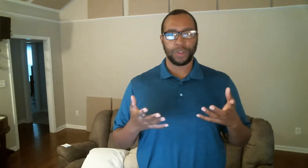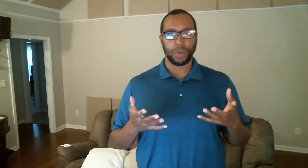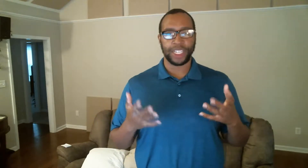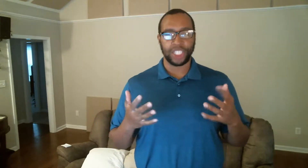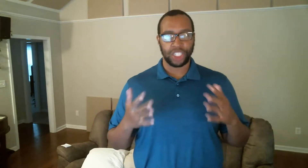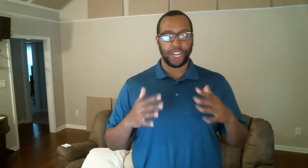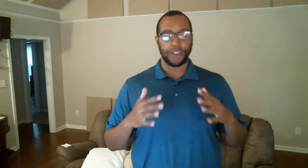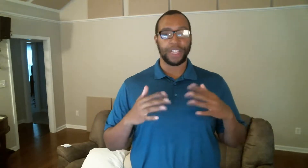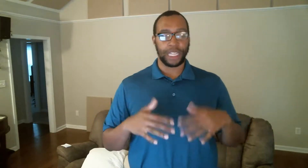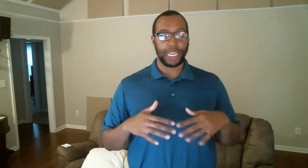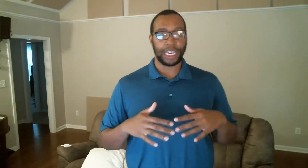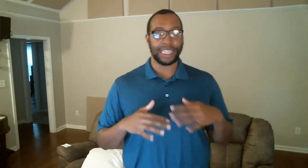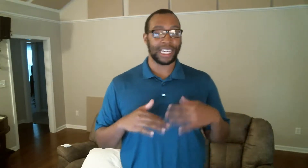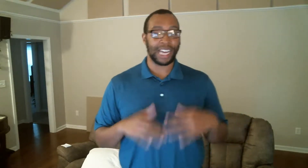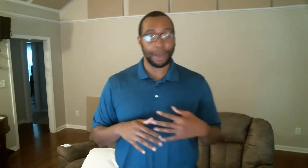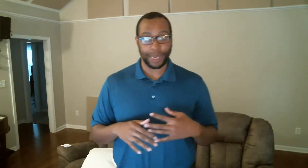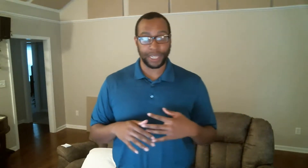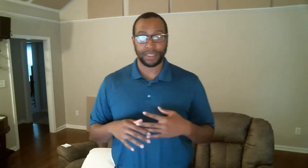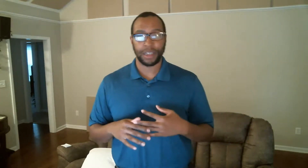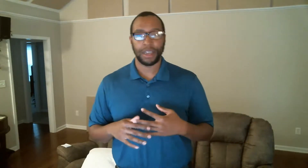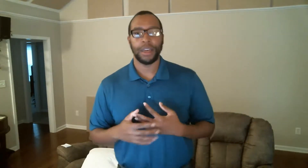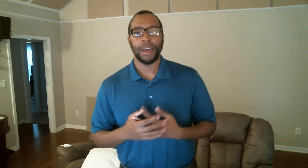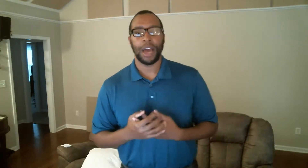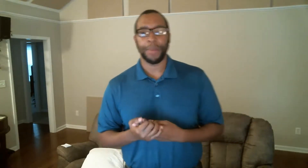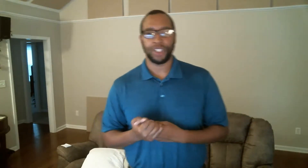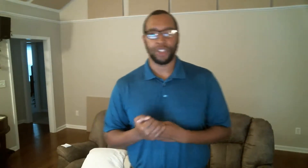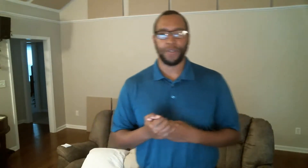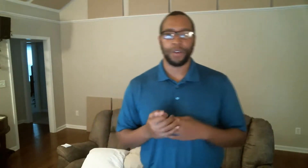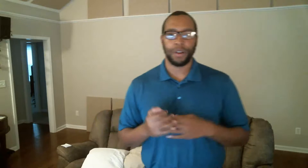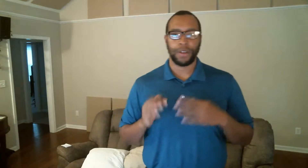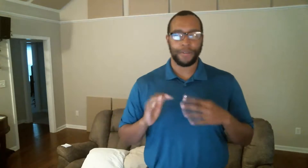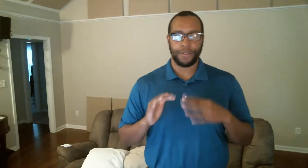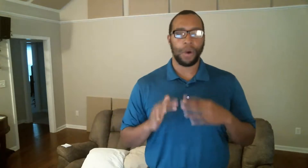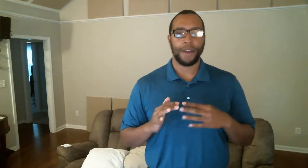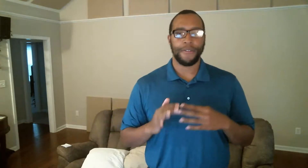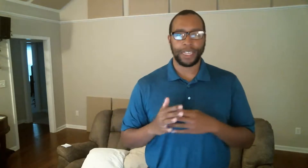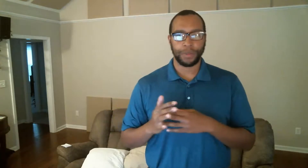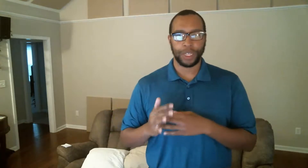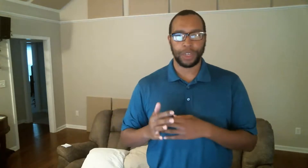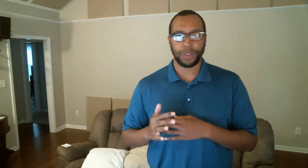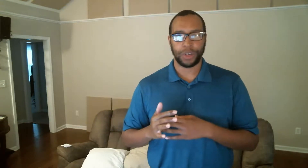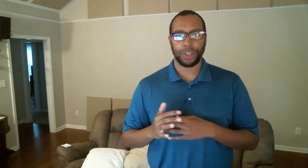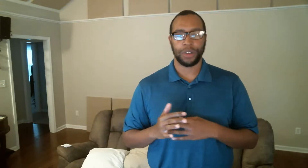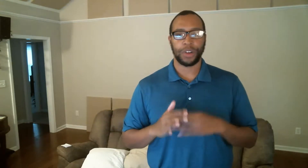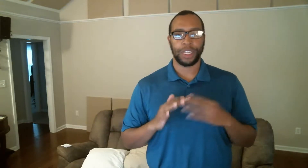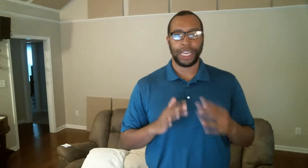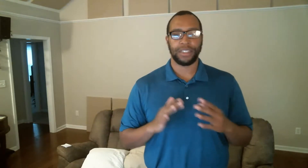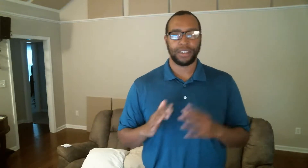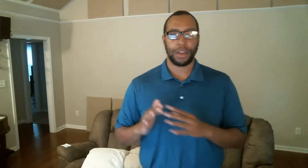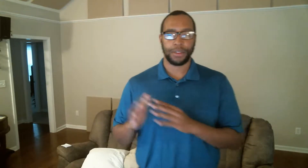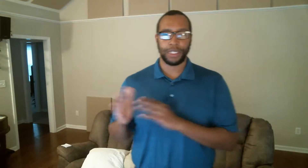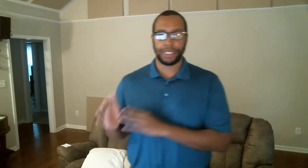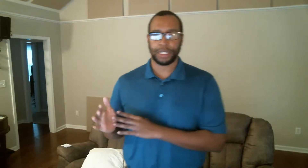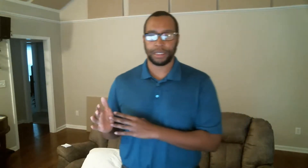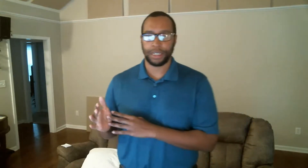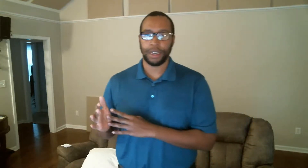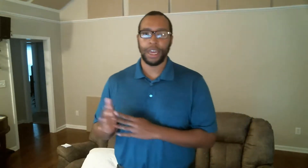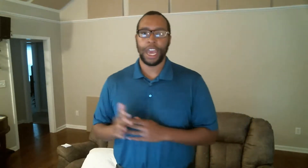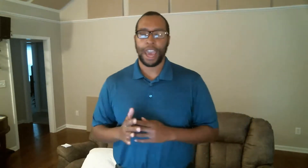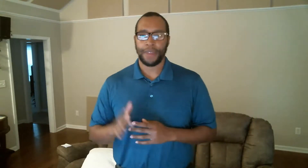and just share the link in the comments. But if you are a Facebook user, you go to Let's Talk 360, and then